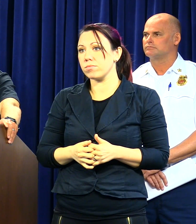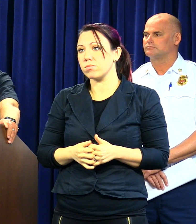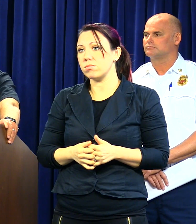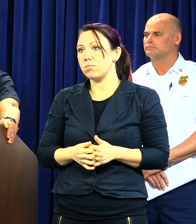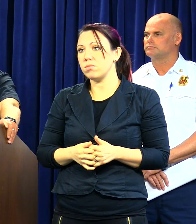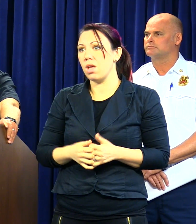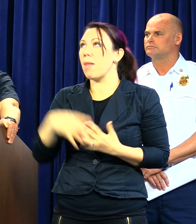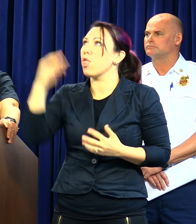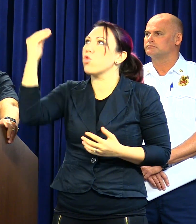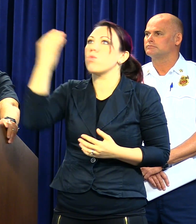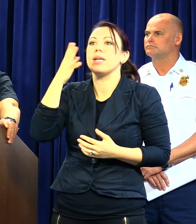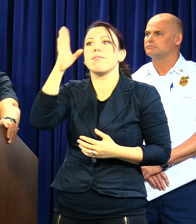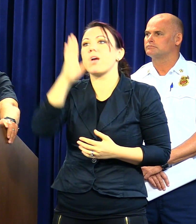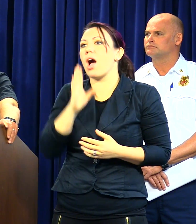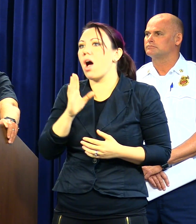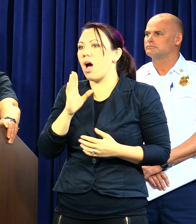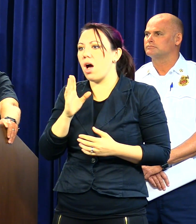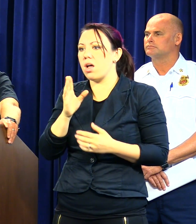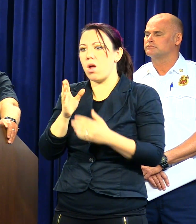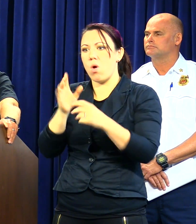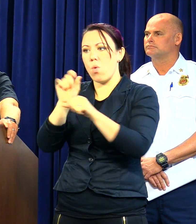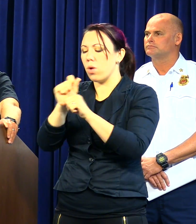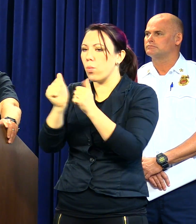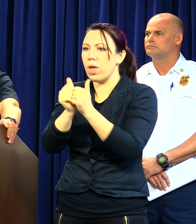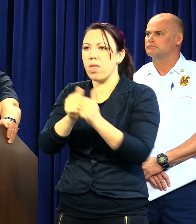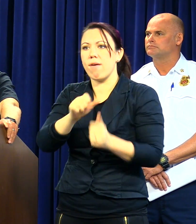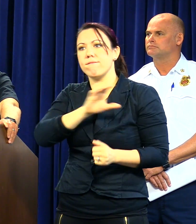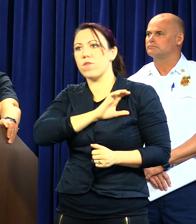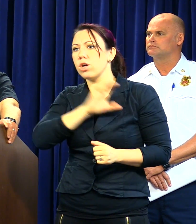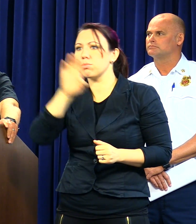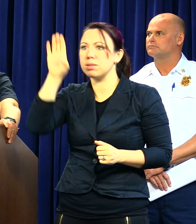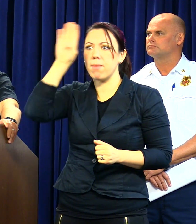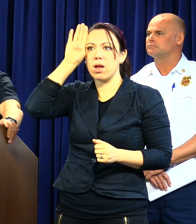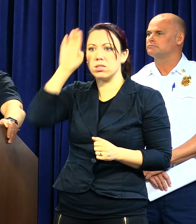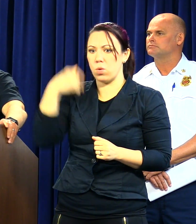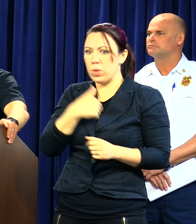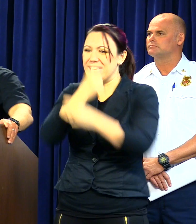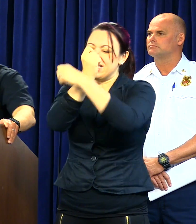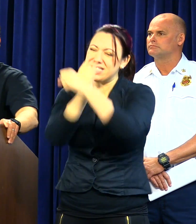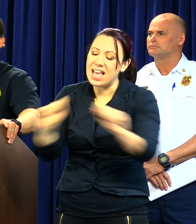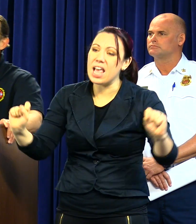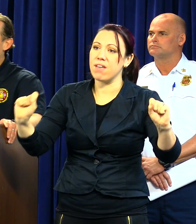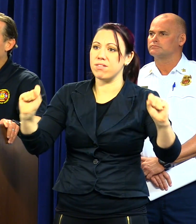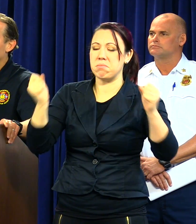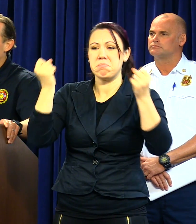by the grace of God, working through first responders yesterday, we saved lives.